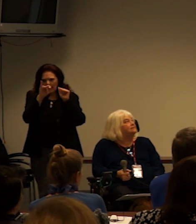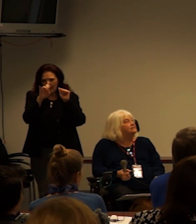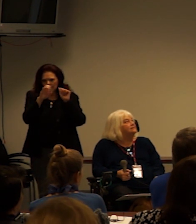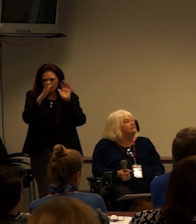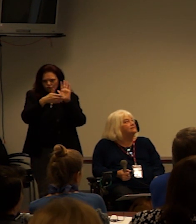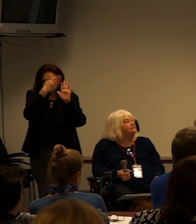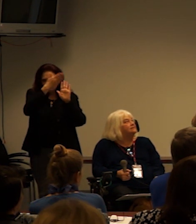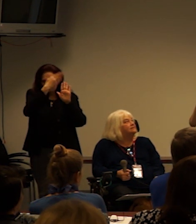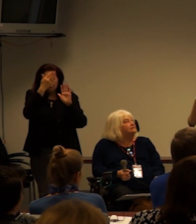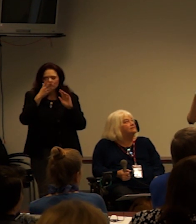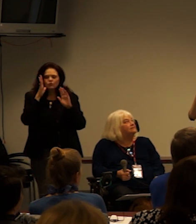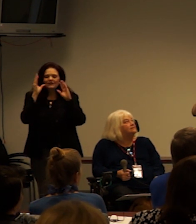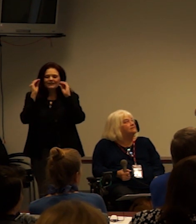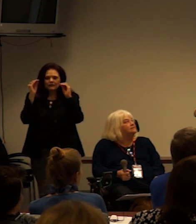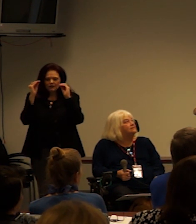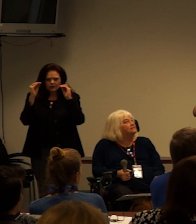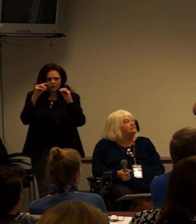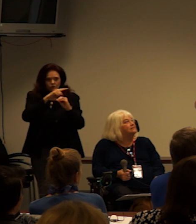teach you